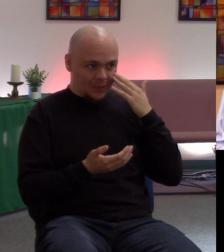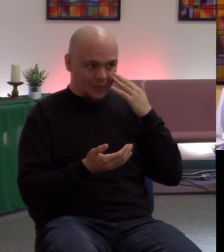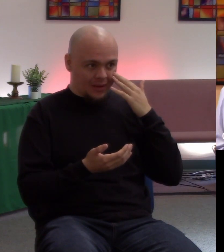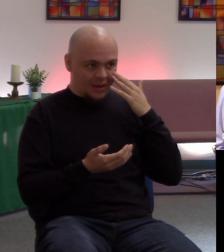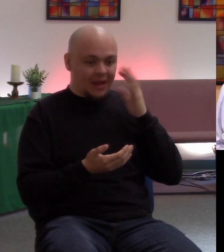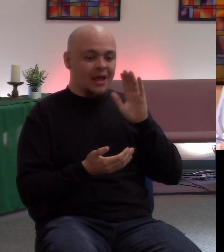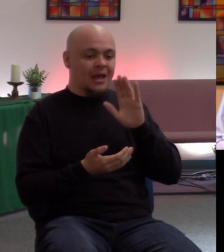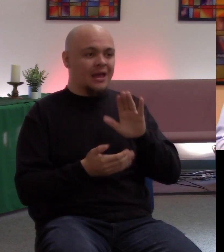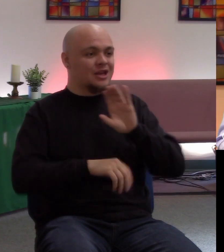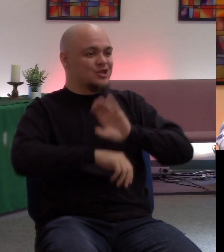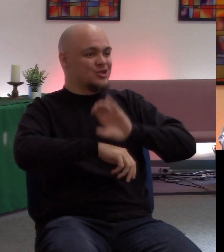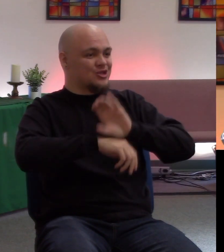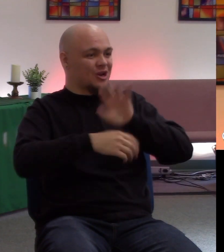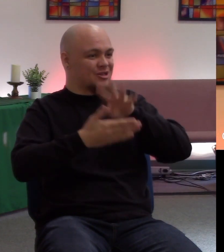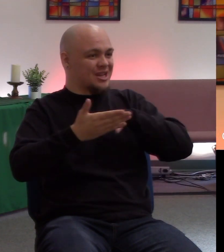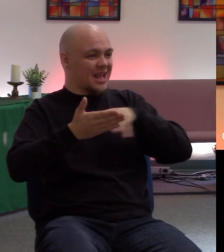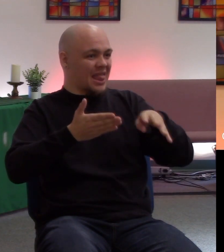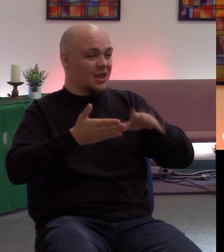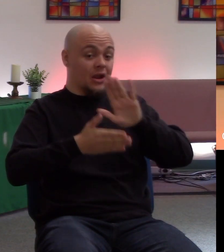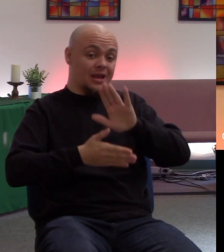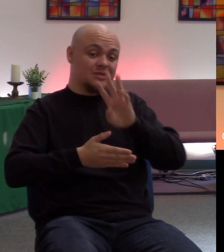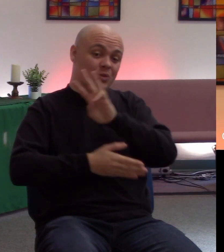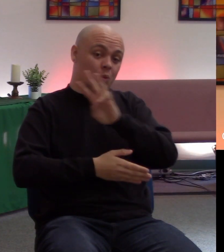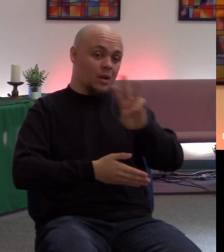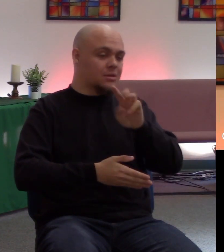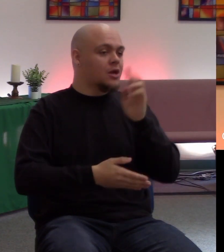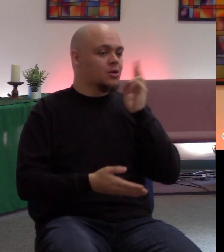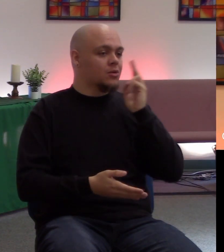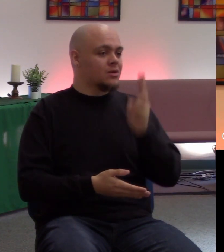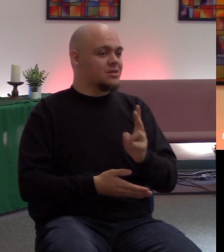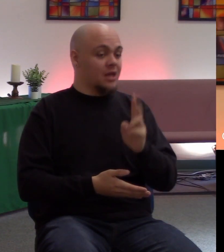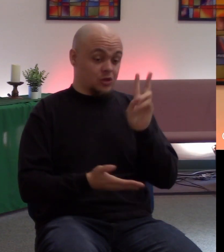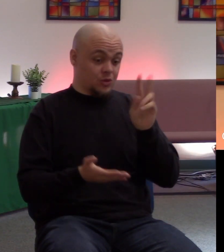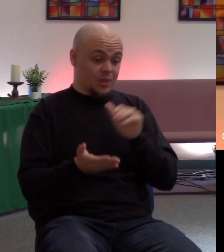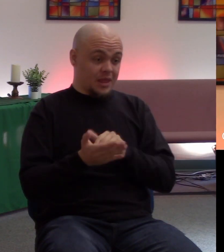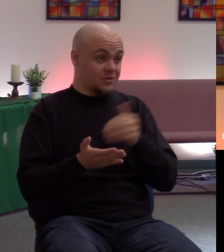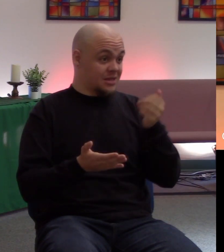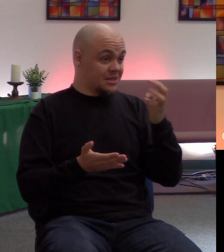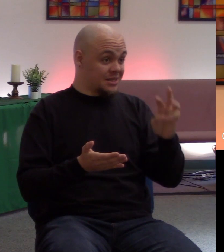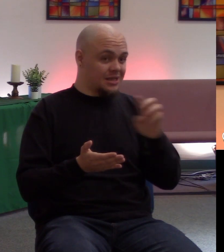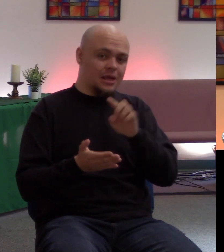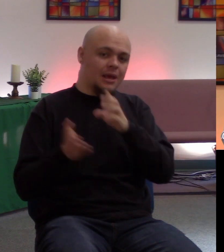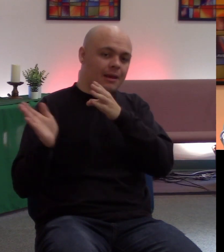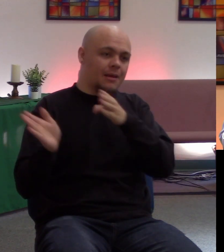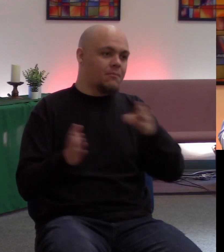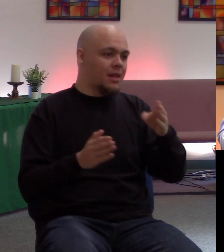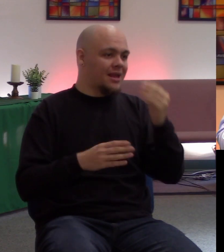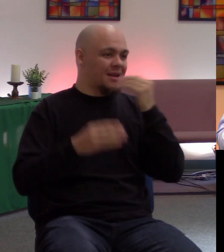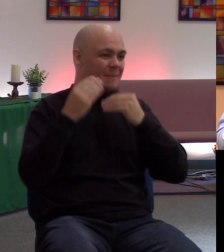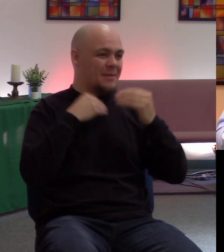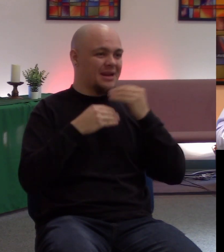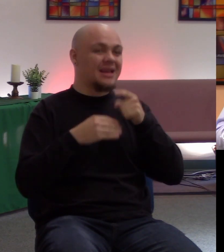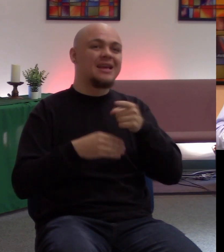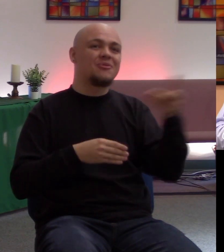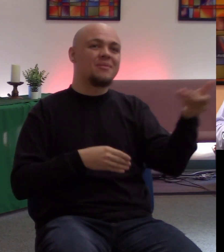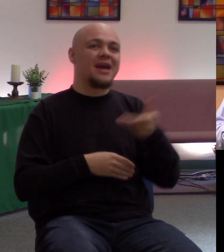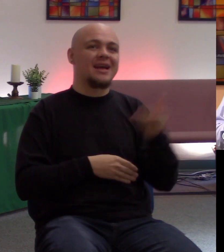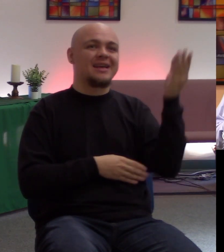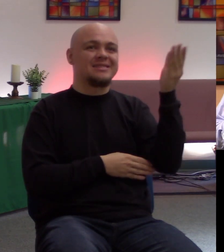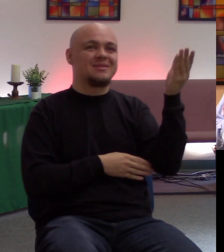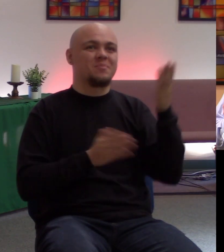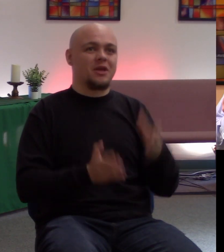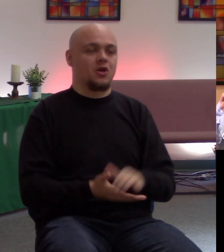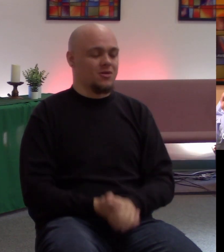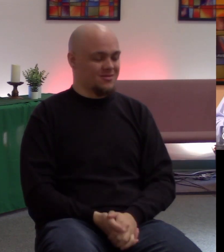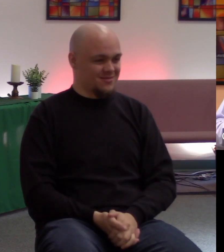as his book supposedly prophesied? Because if you look at his church calendar available on his website, in 2016 he was